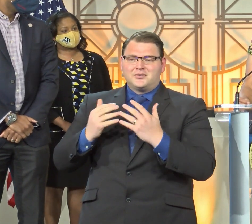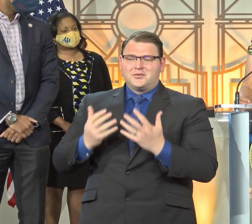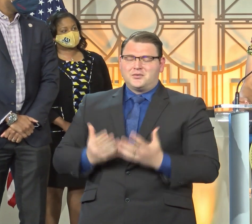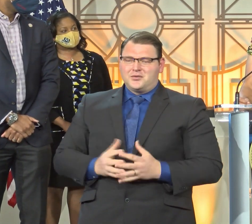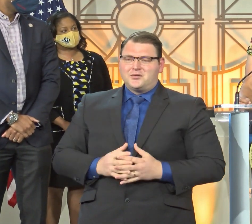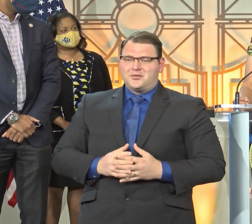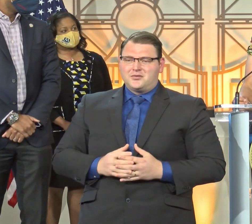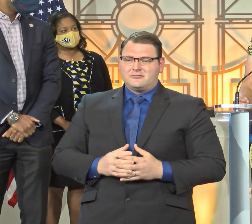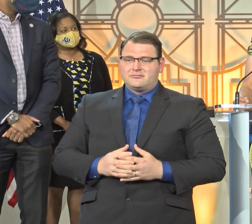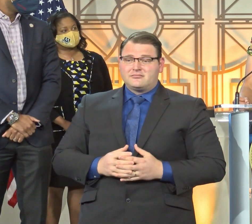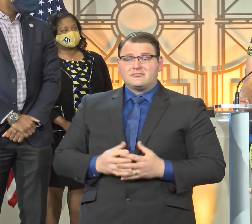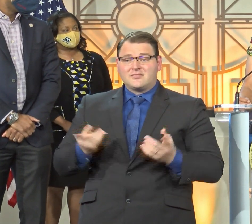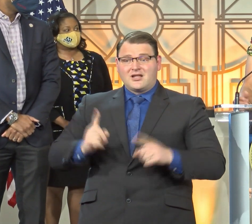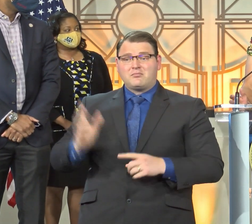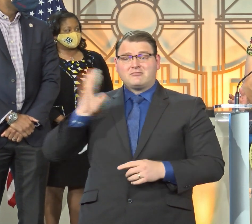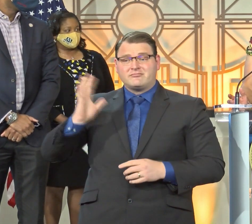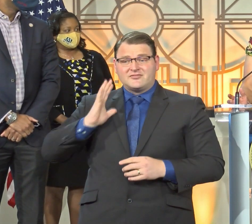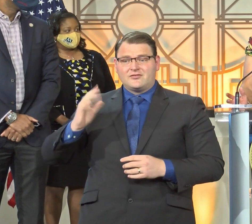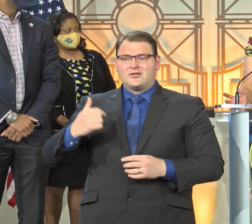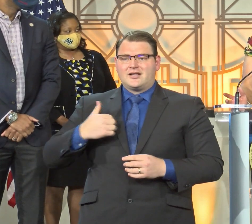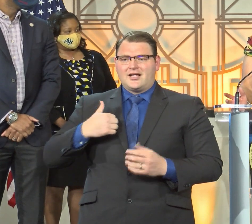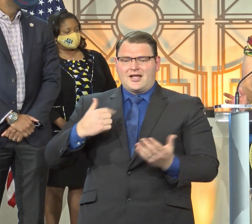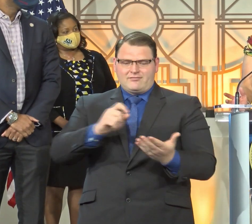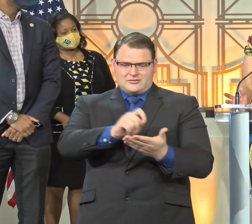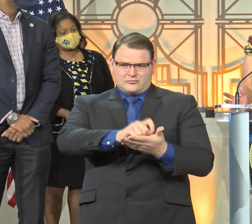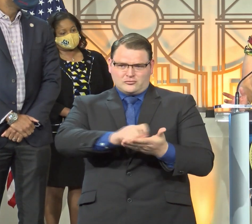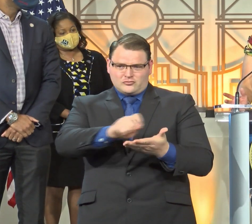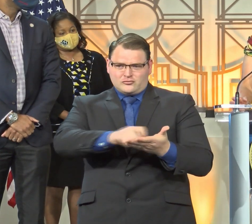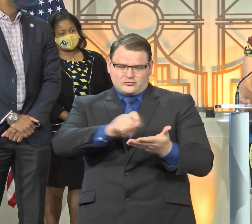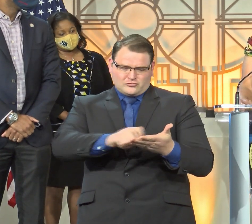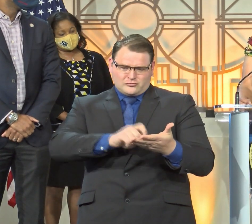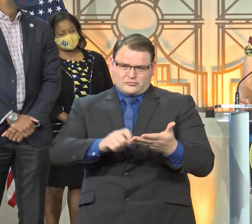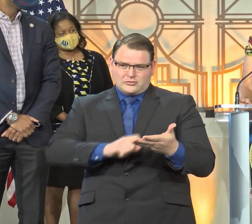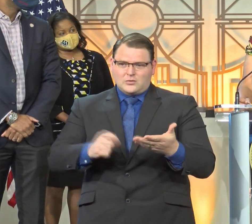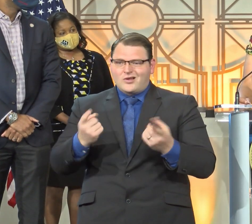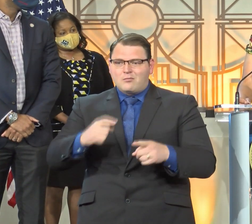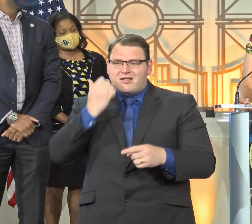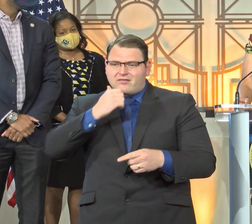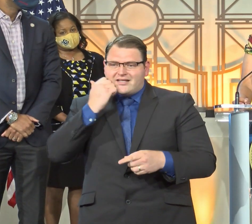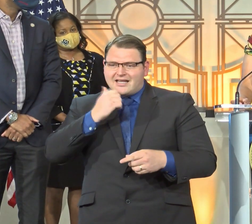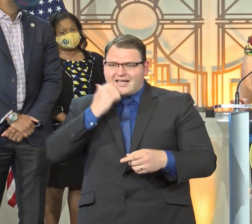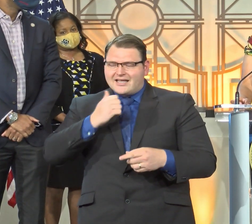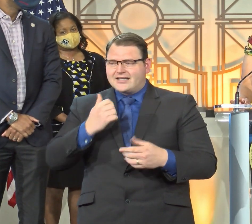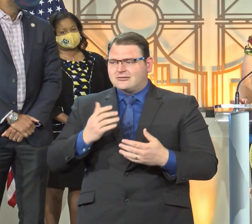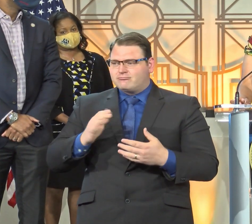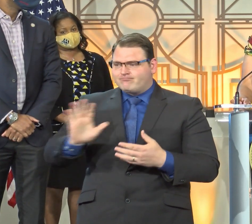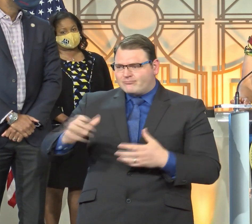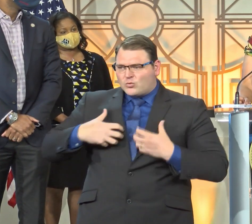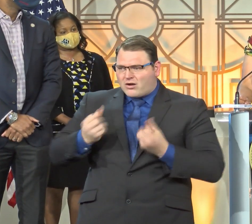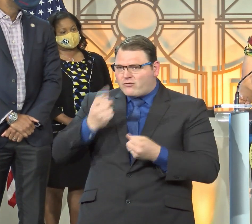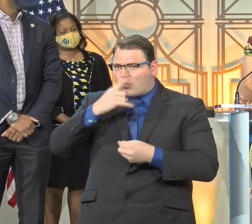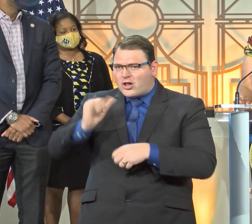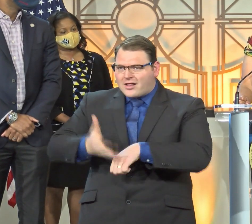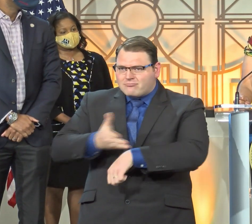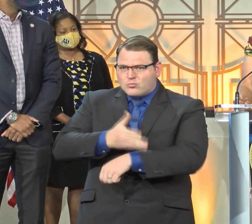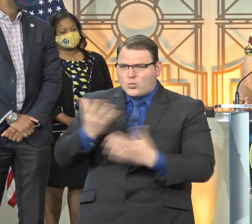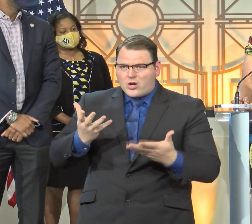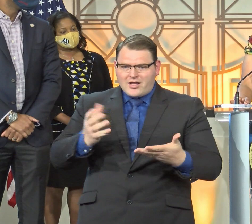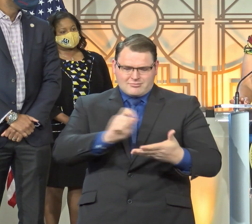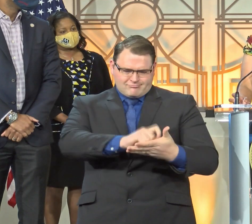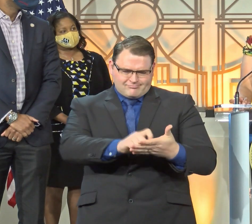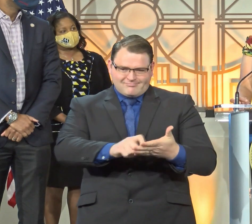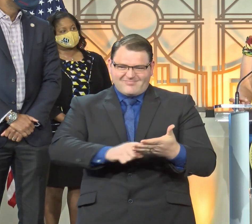outlining day to day, hour to hour on his recovery. He fought for his life for 25